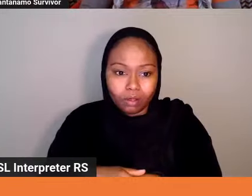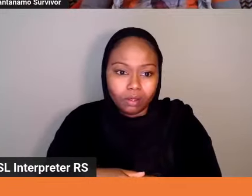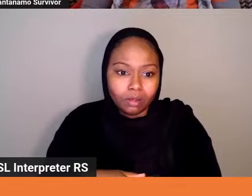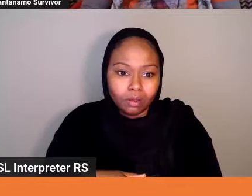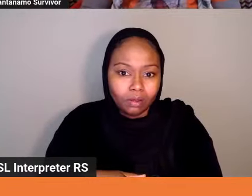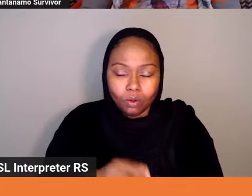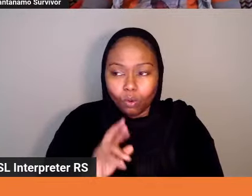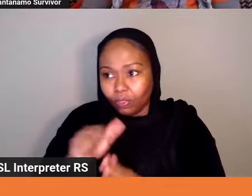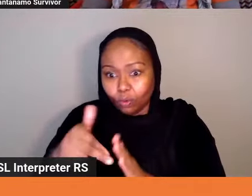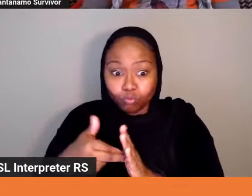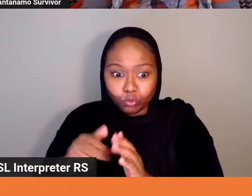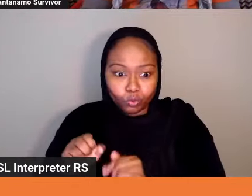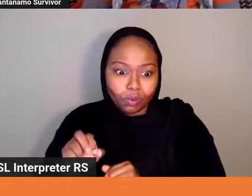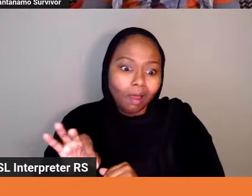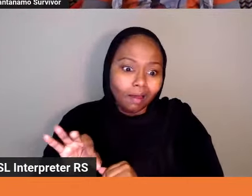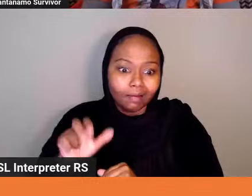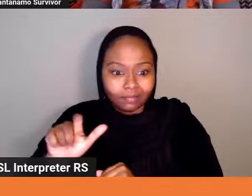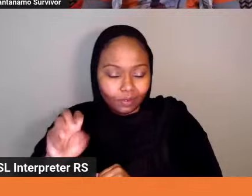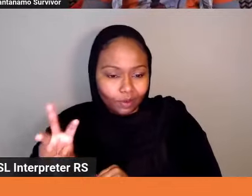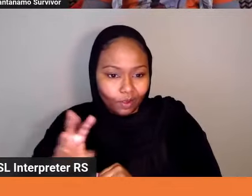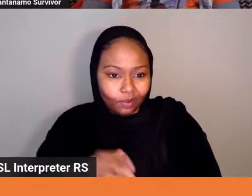law, it actually